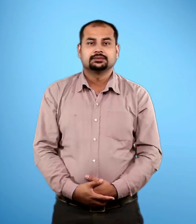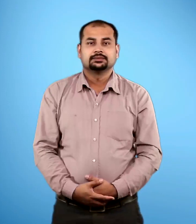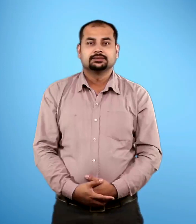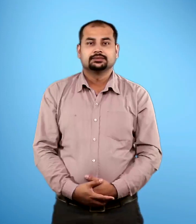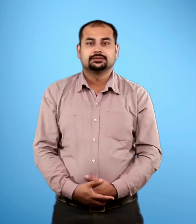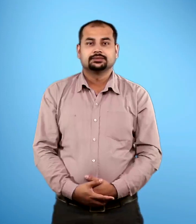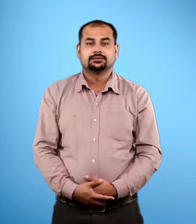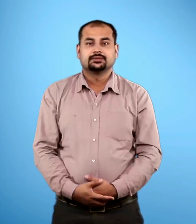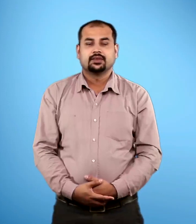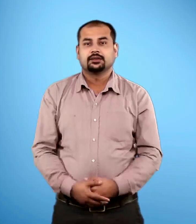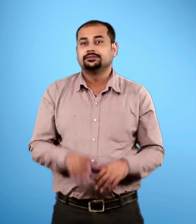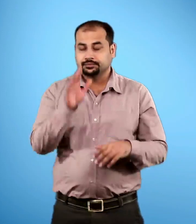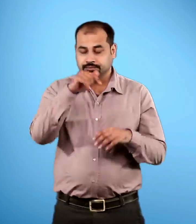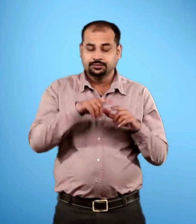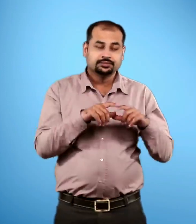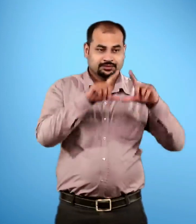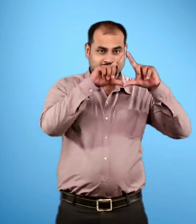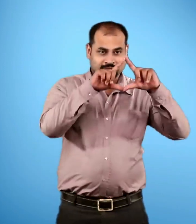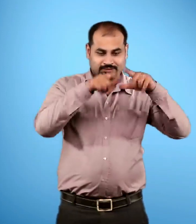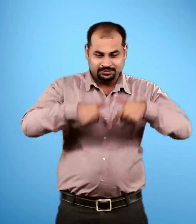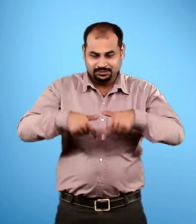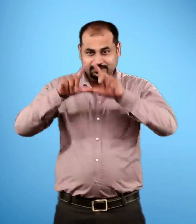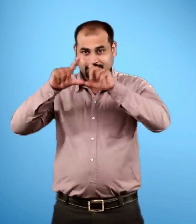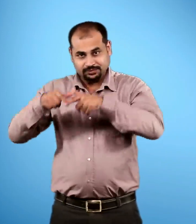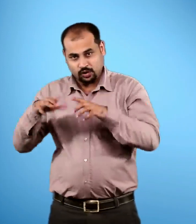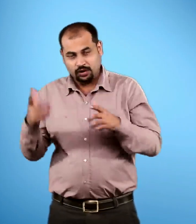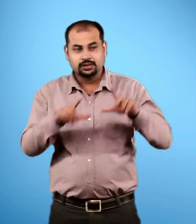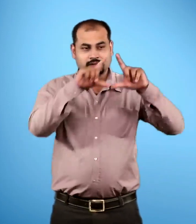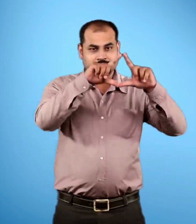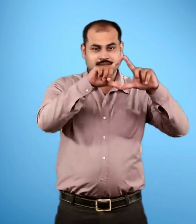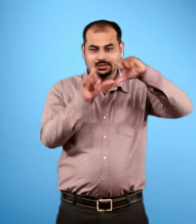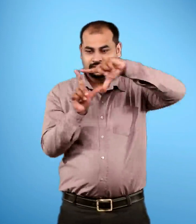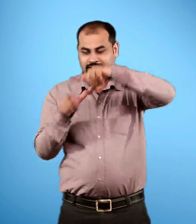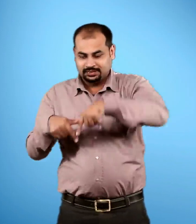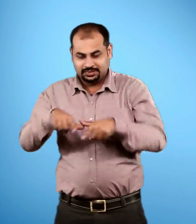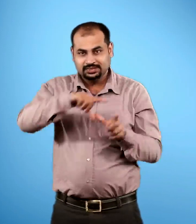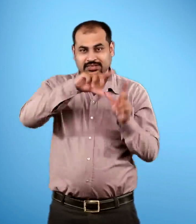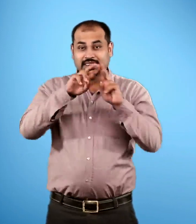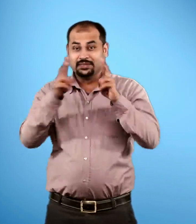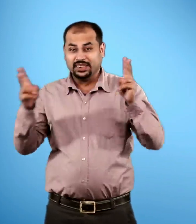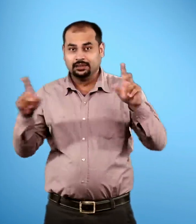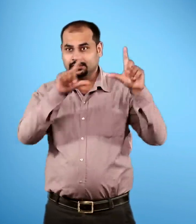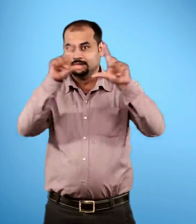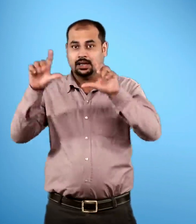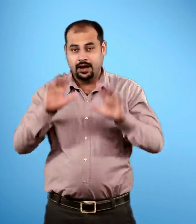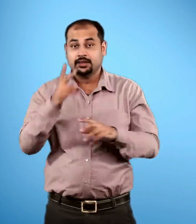The friend has just explained one up, one down, and then once up and then